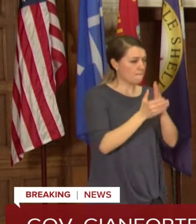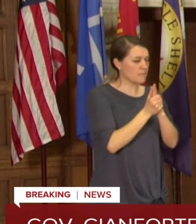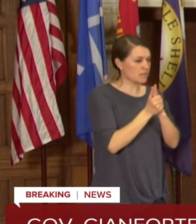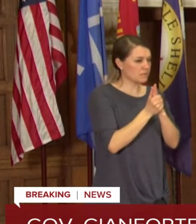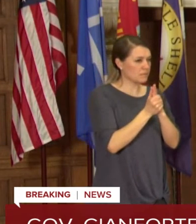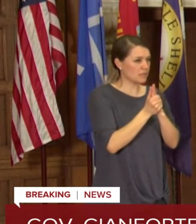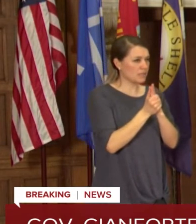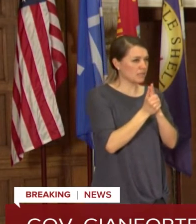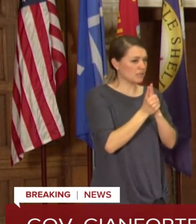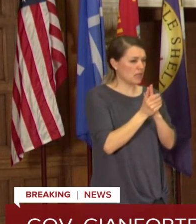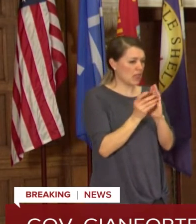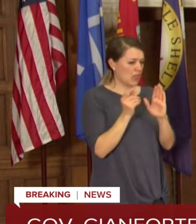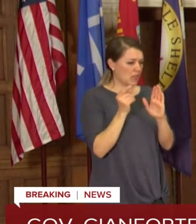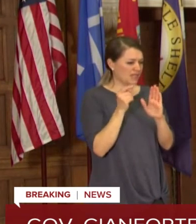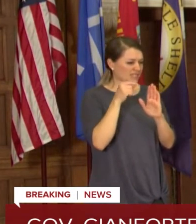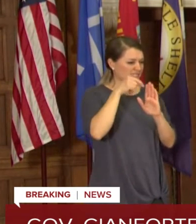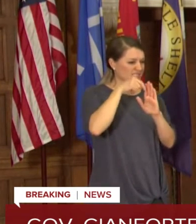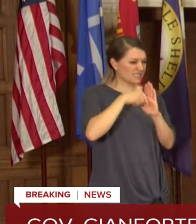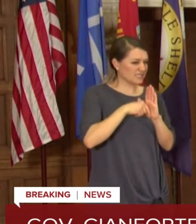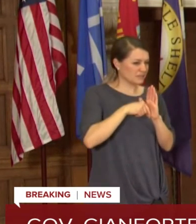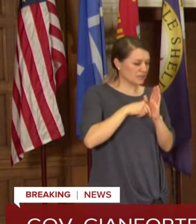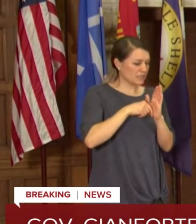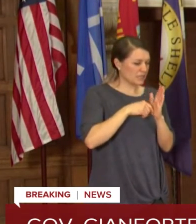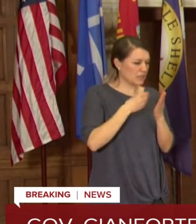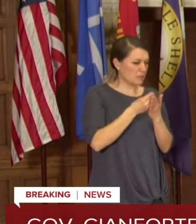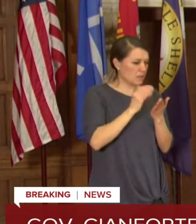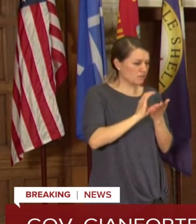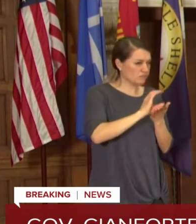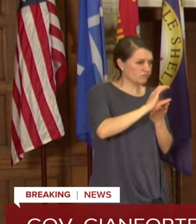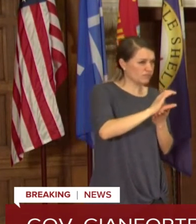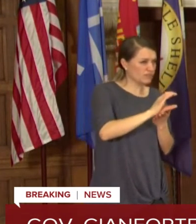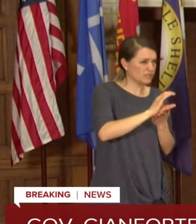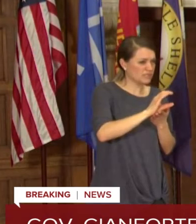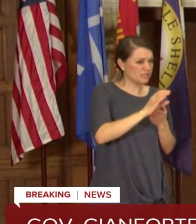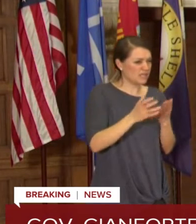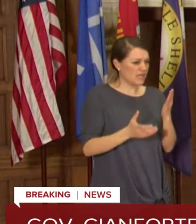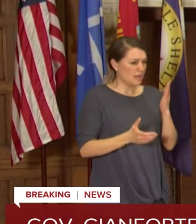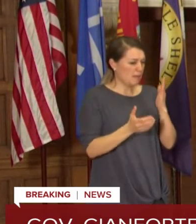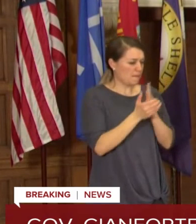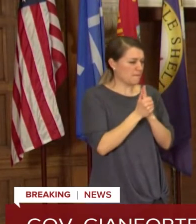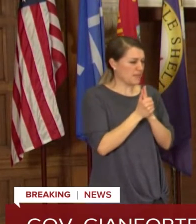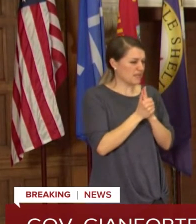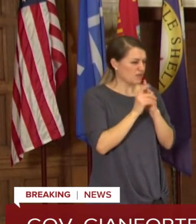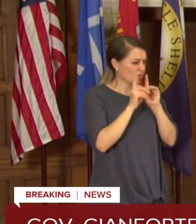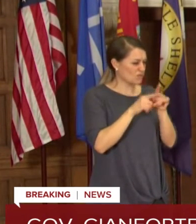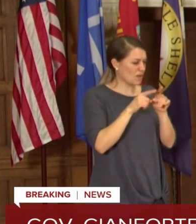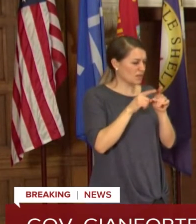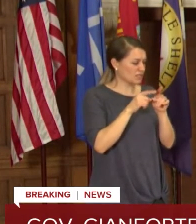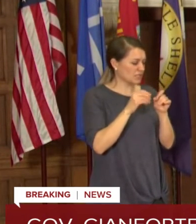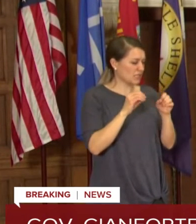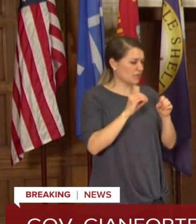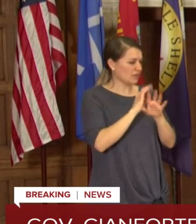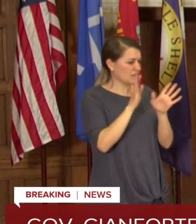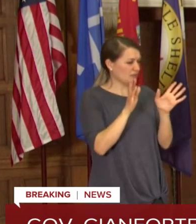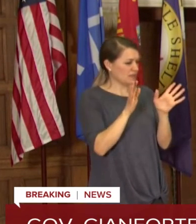another 0.25%. The amendment sponsor said that she cleared this with you. What was sort of the degree of